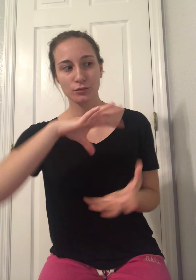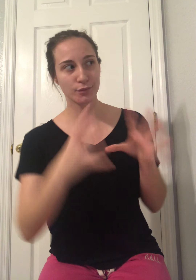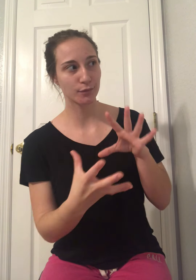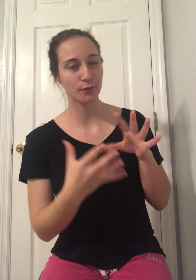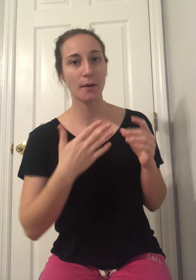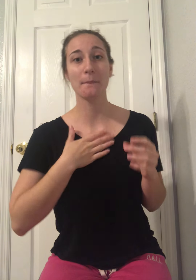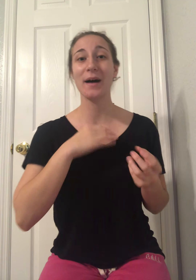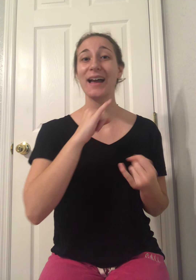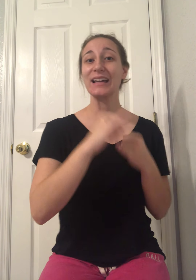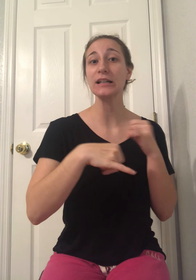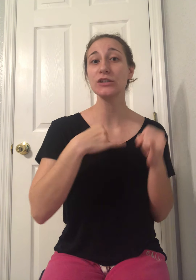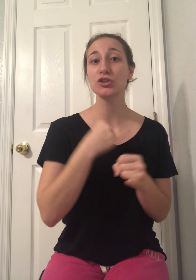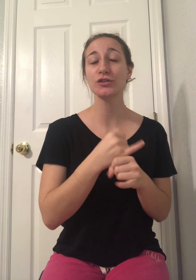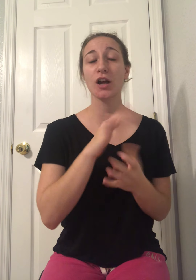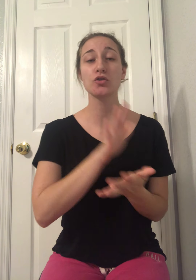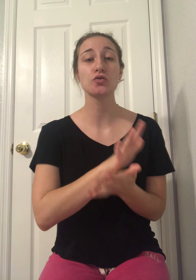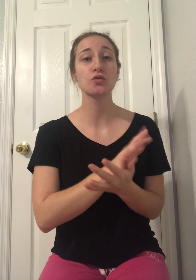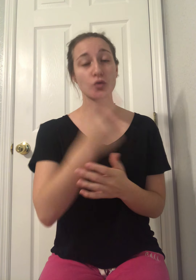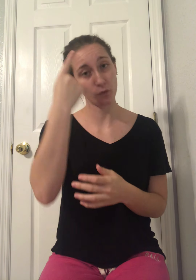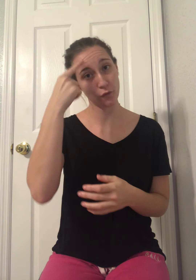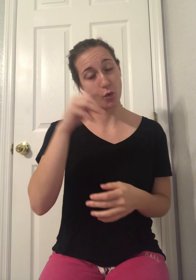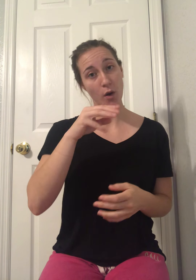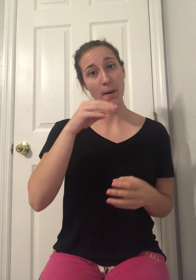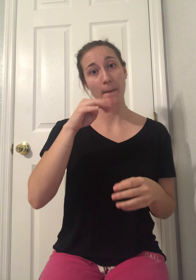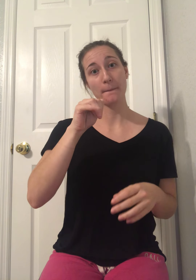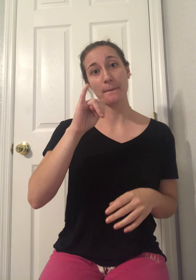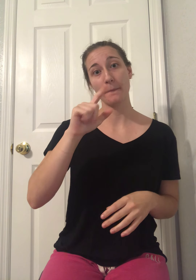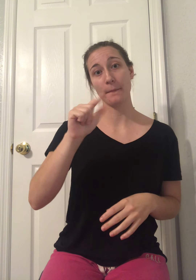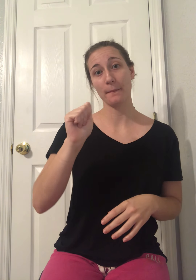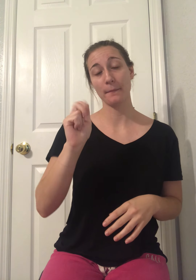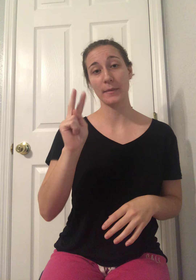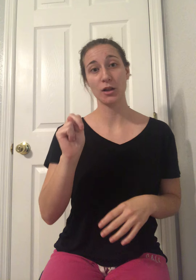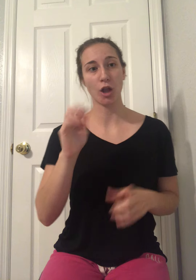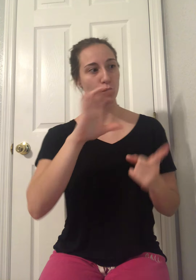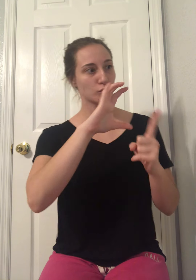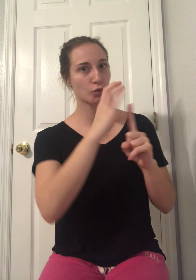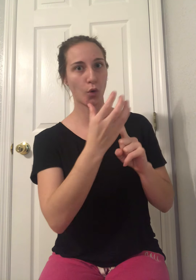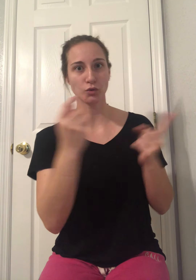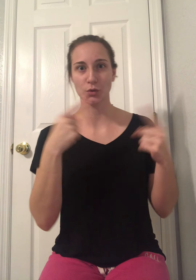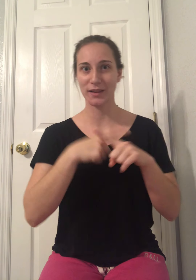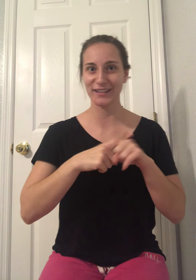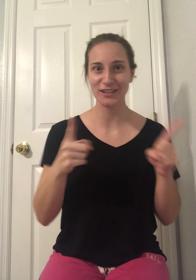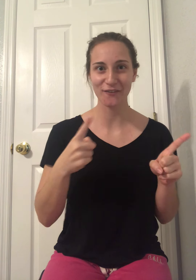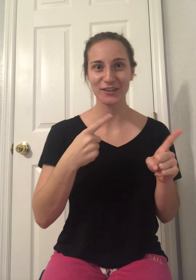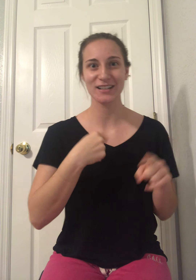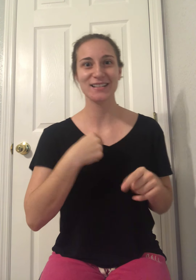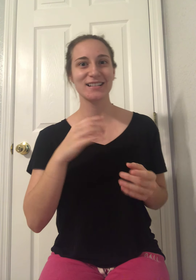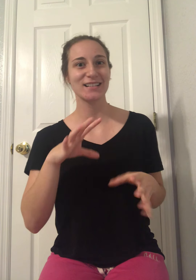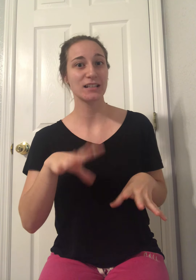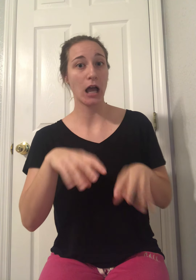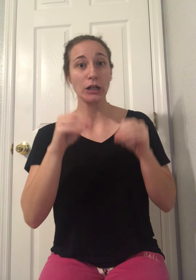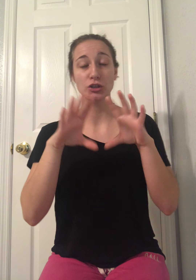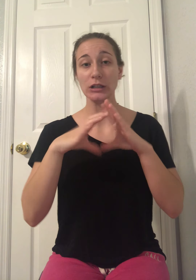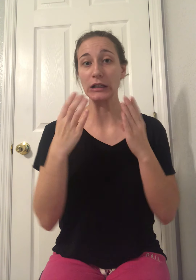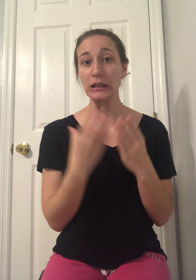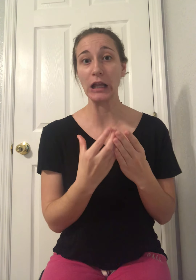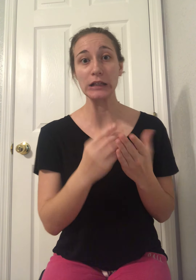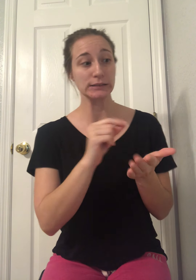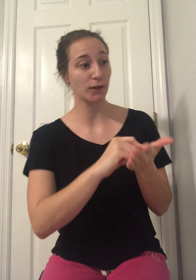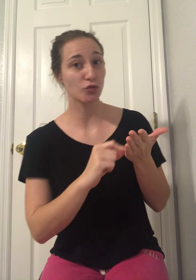Milan was a diverse environment that fostered individuality. I took French and journalism as electives, I played soccer after school, and